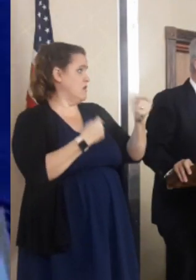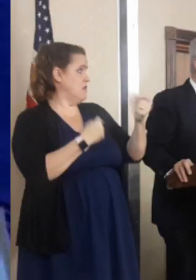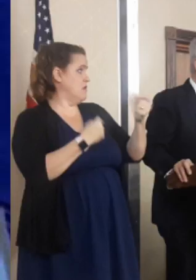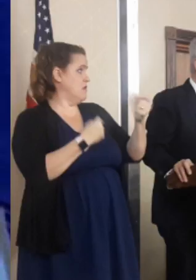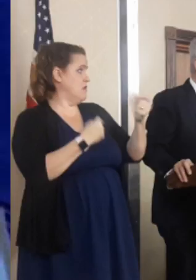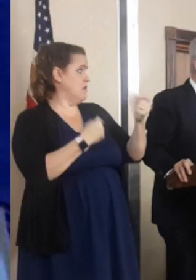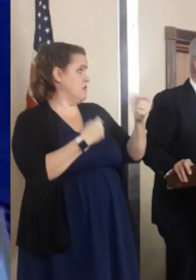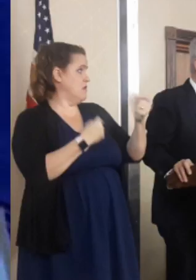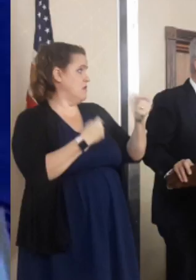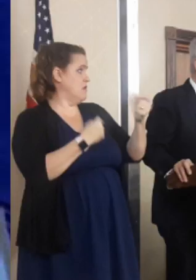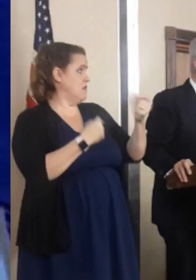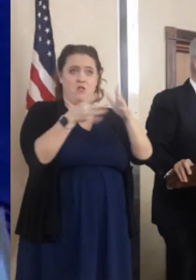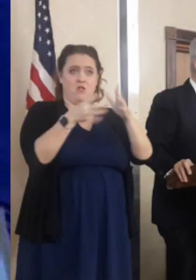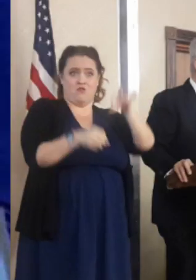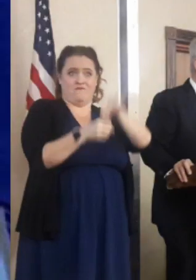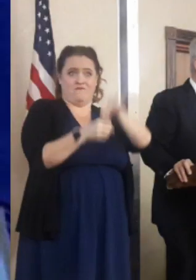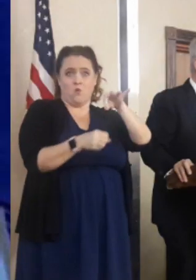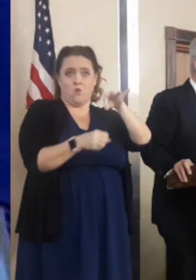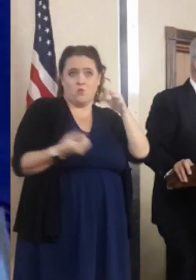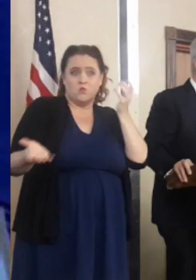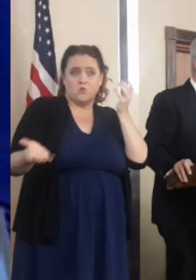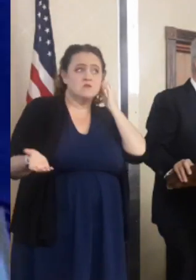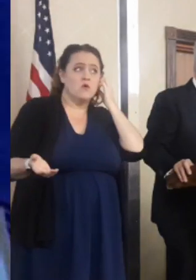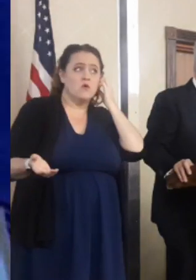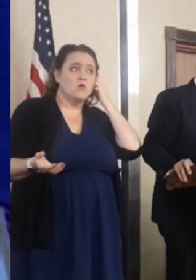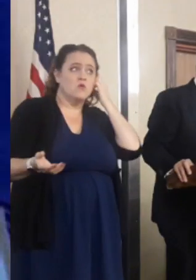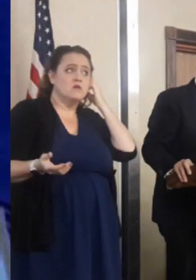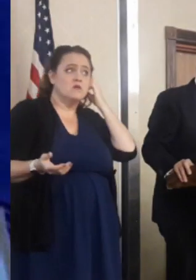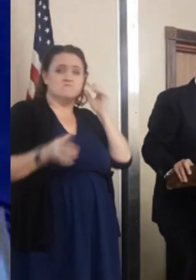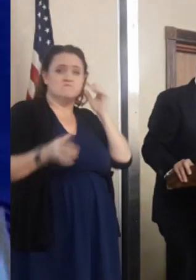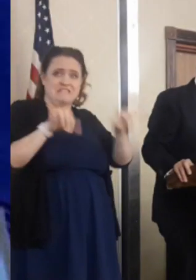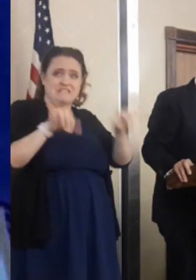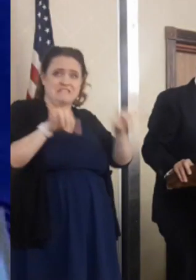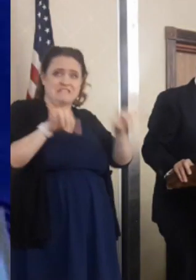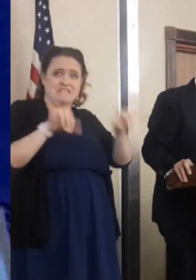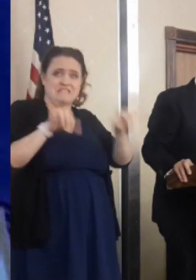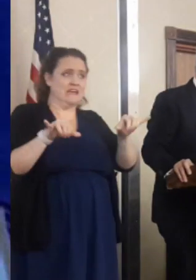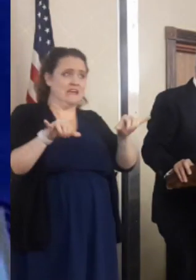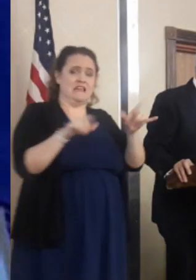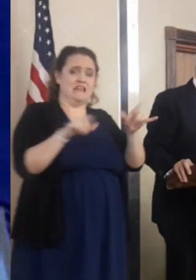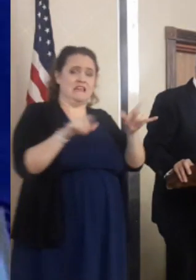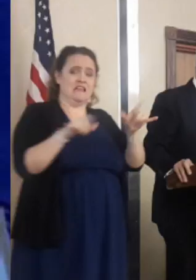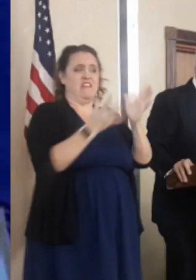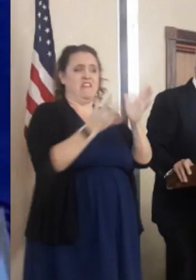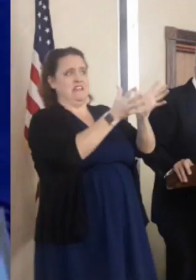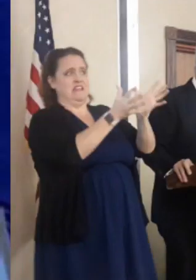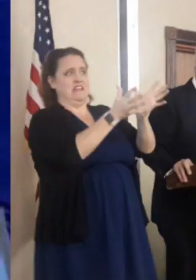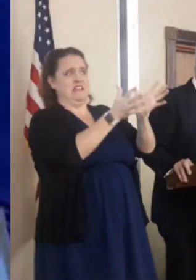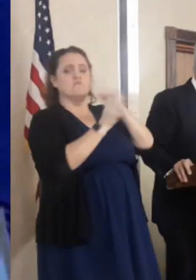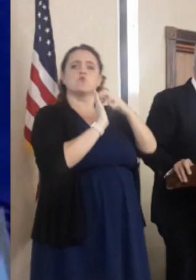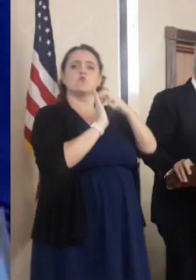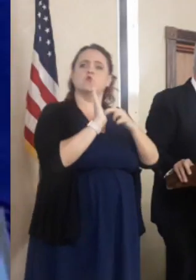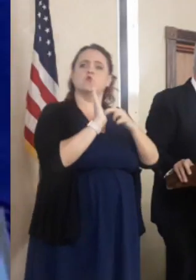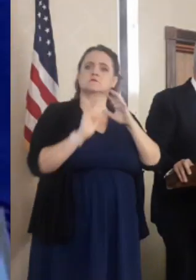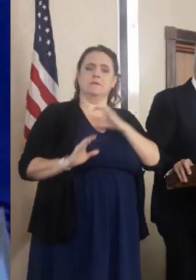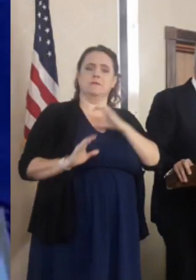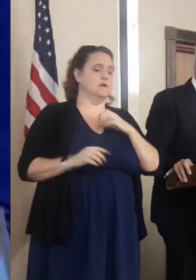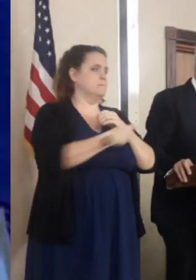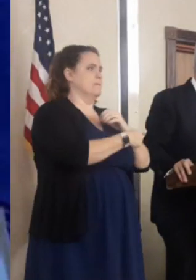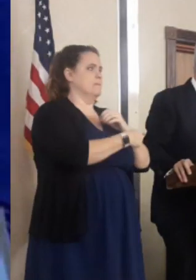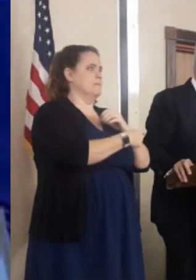people, let's stay. Send to the Rules Committee. To be clear, SREC bylaws are not voted on at